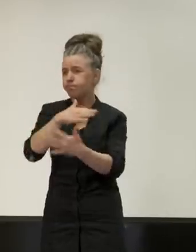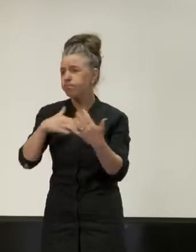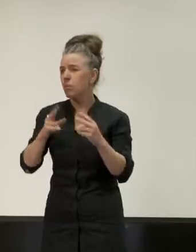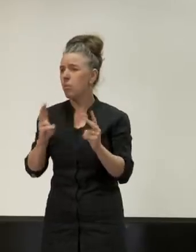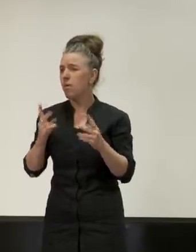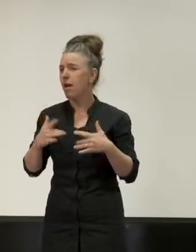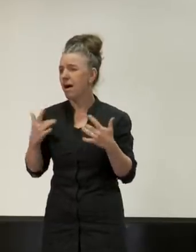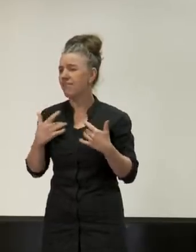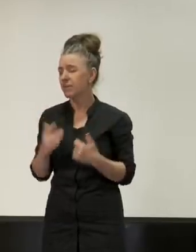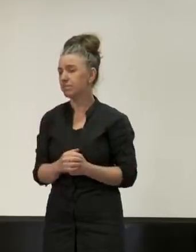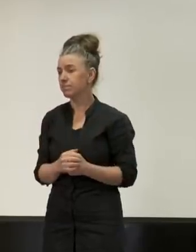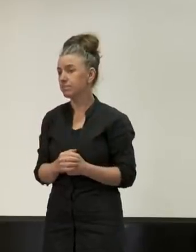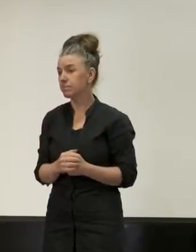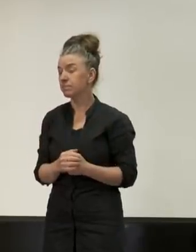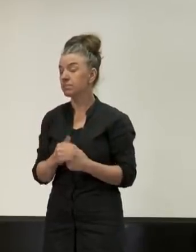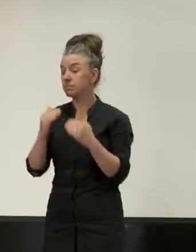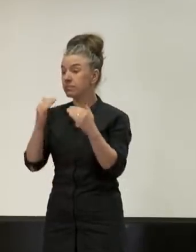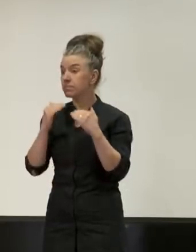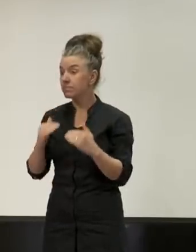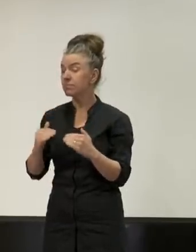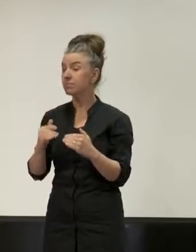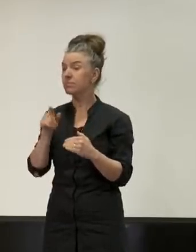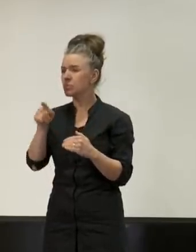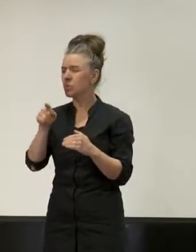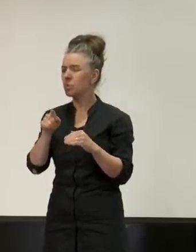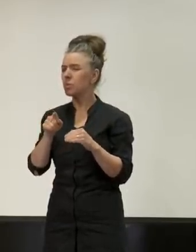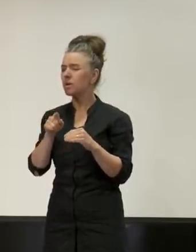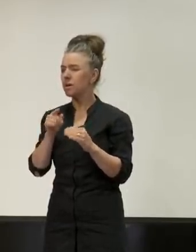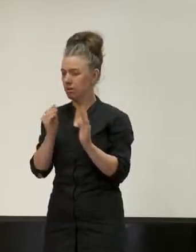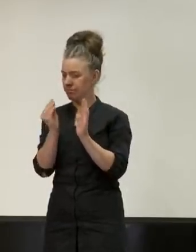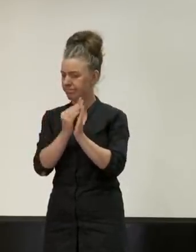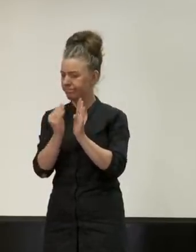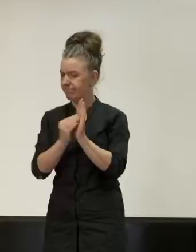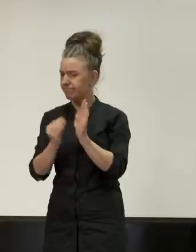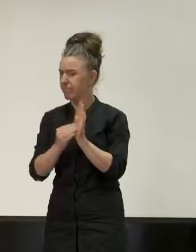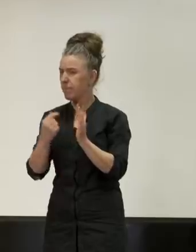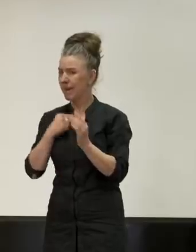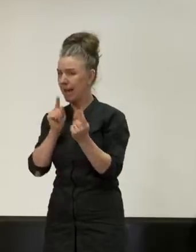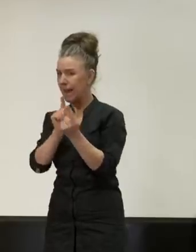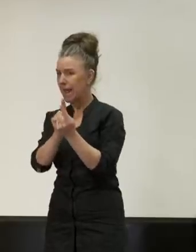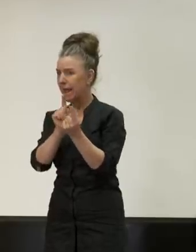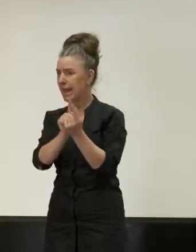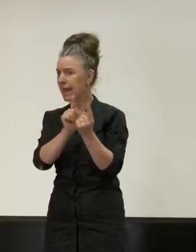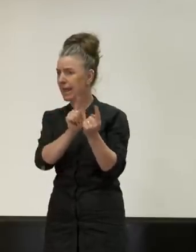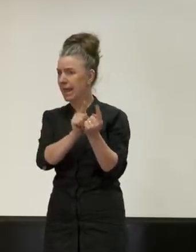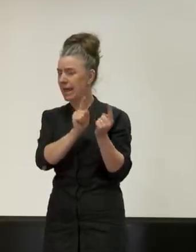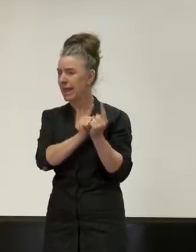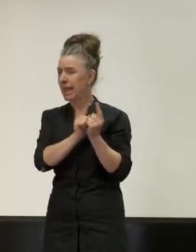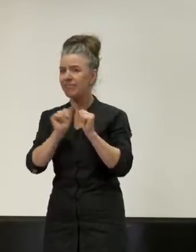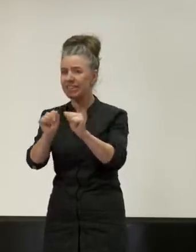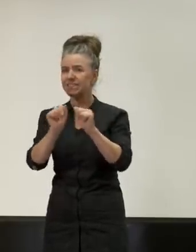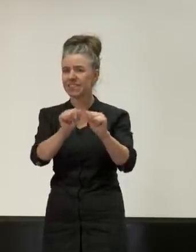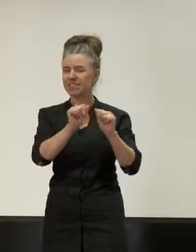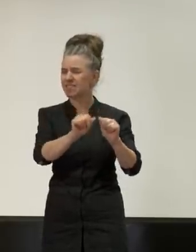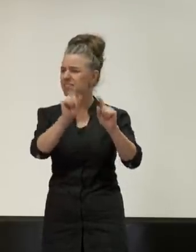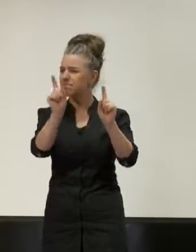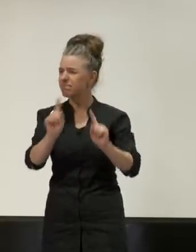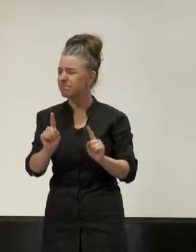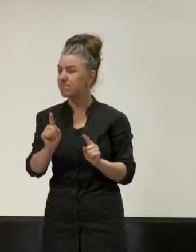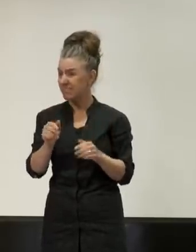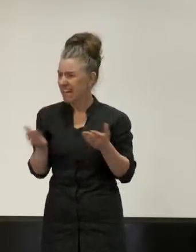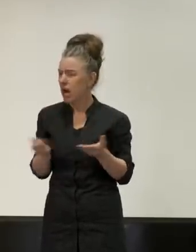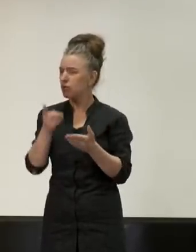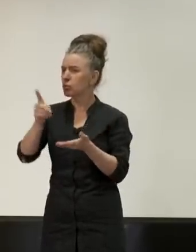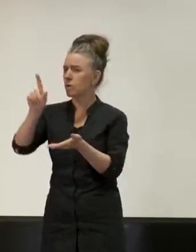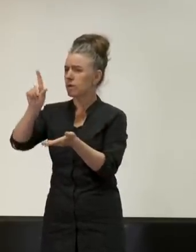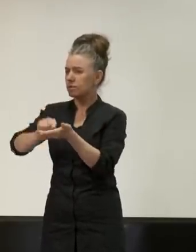you've been and who you've seen to help contact tracing if needed. We really encourage people to use the NZ COVID